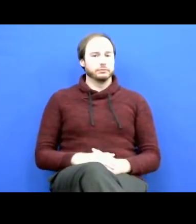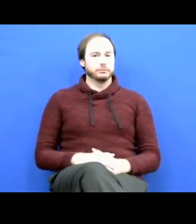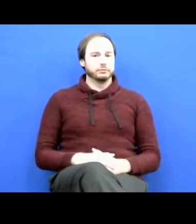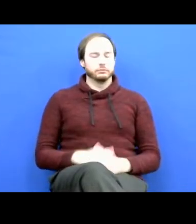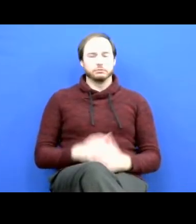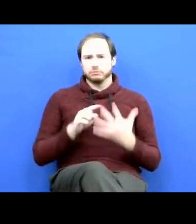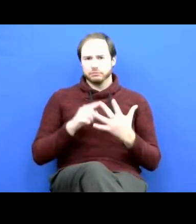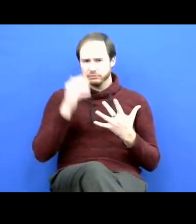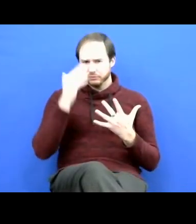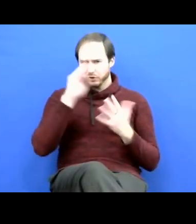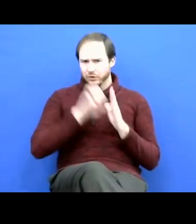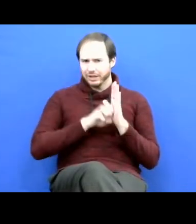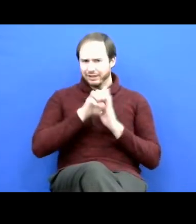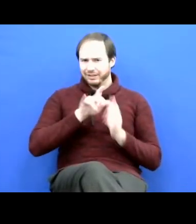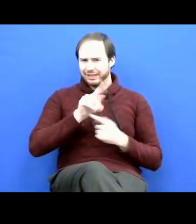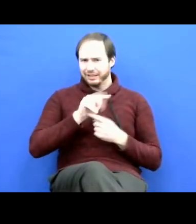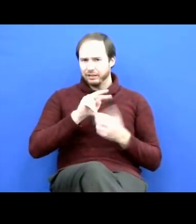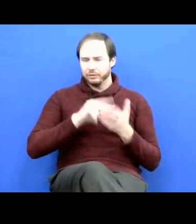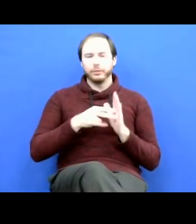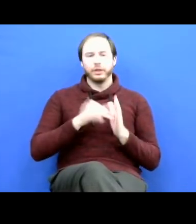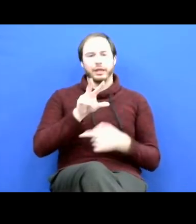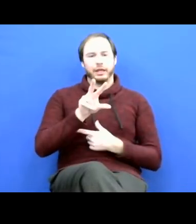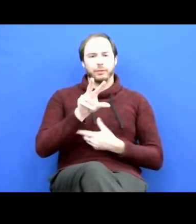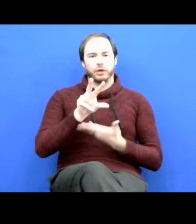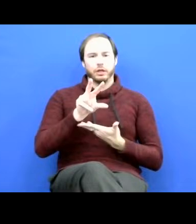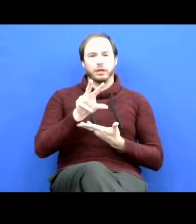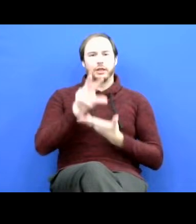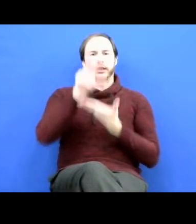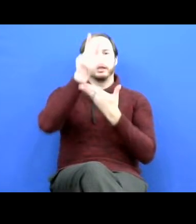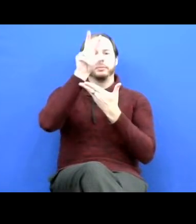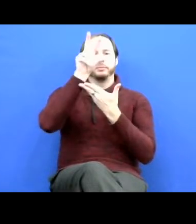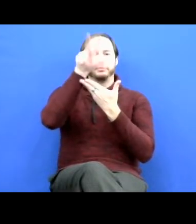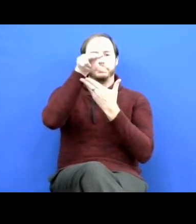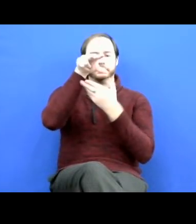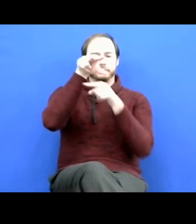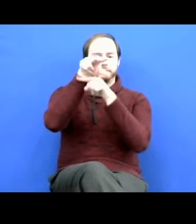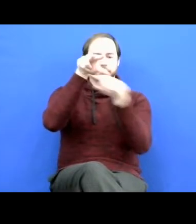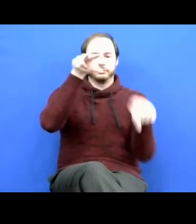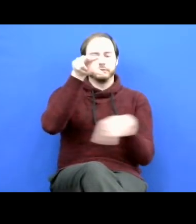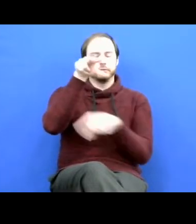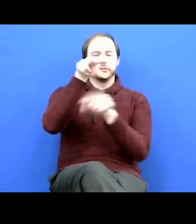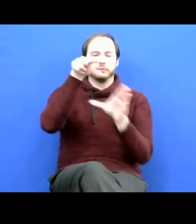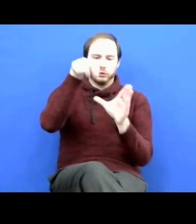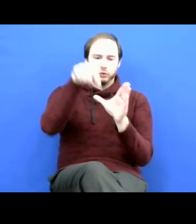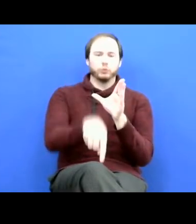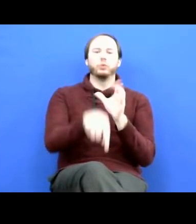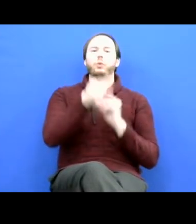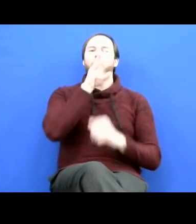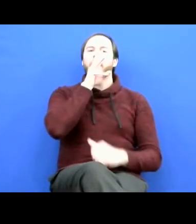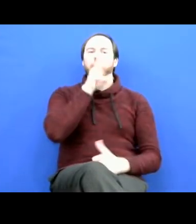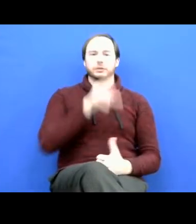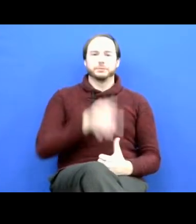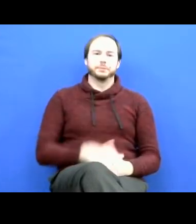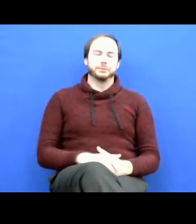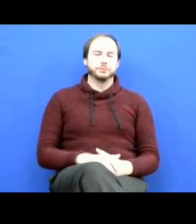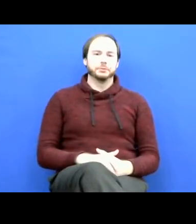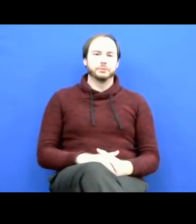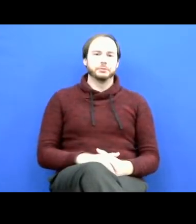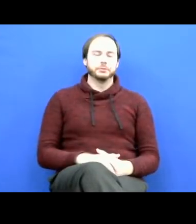For those who don't know, an elevator kit, it just lifts the camera up so it can see over the surface of the deeper water.